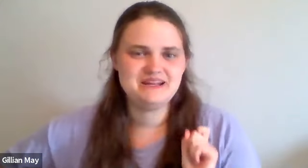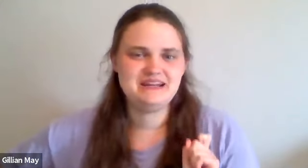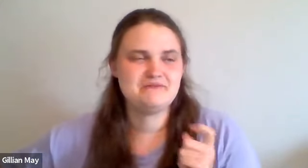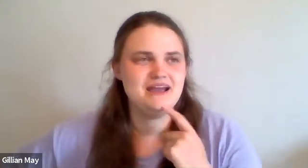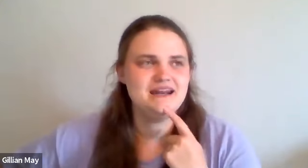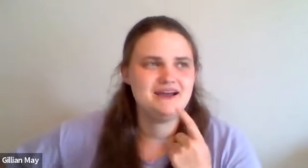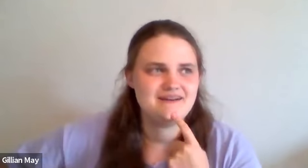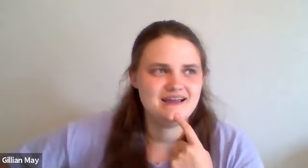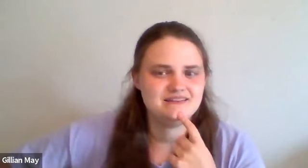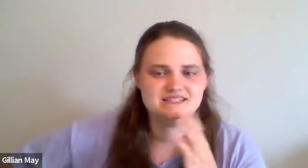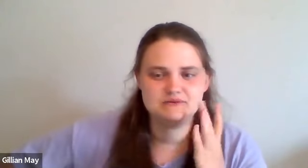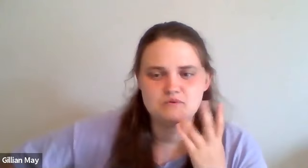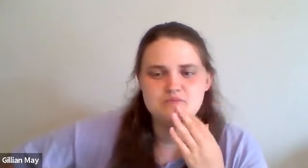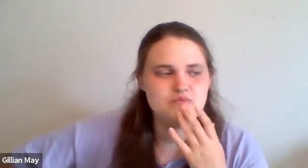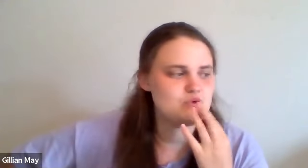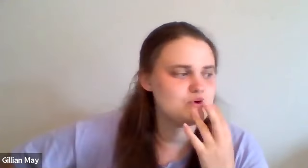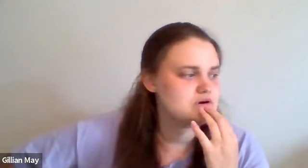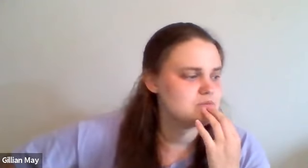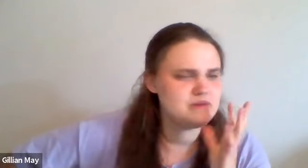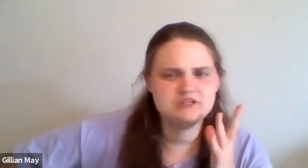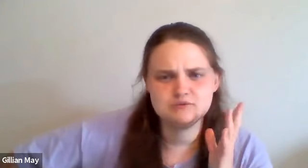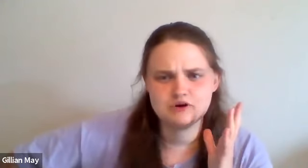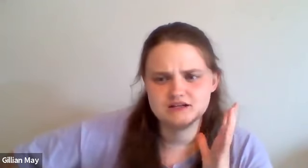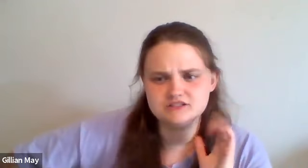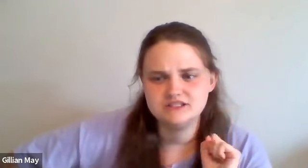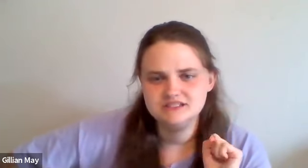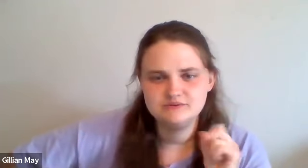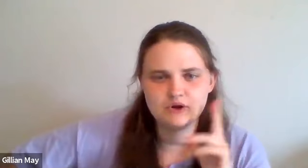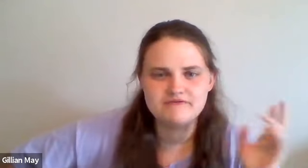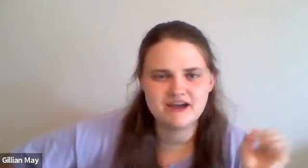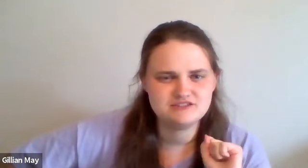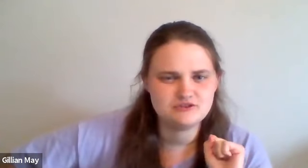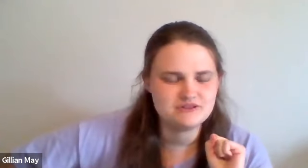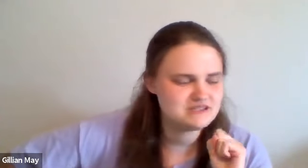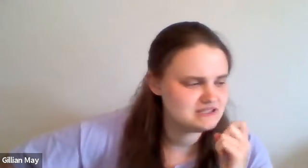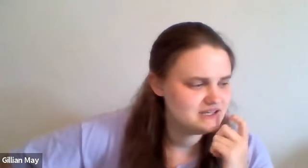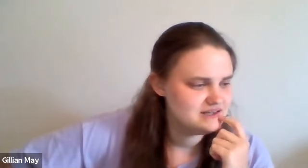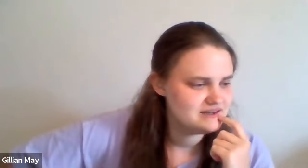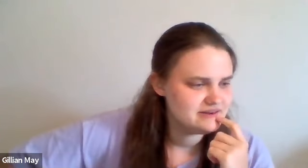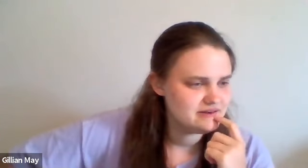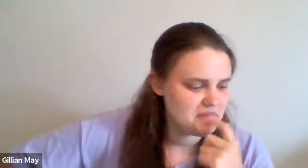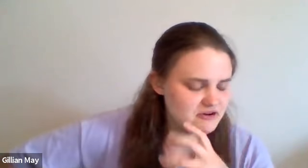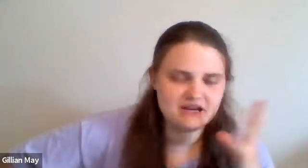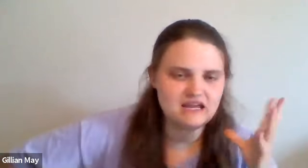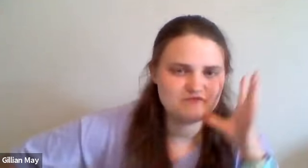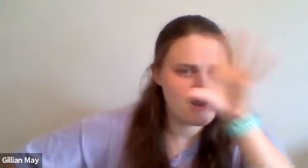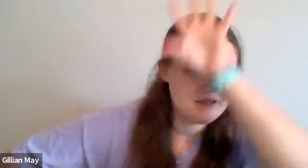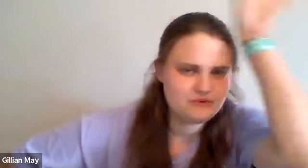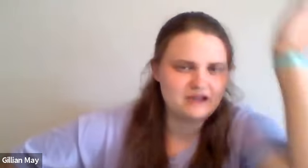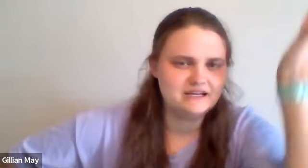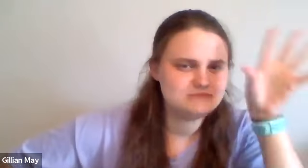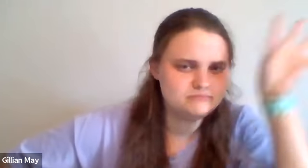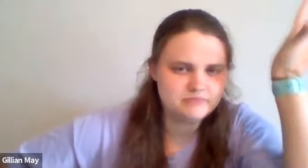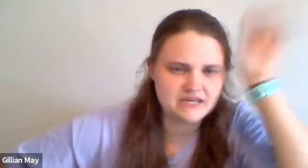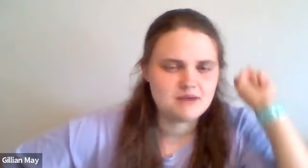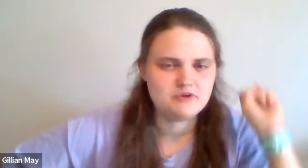reading it right. All right, let's see. One more, maybe two more actually. We're going faster through these. My creative brain is picking up on